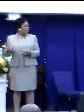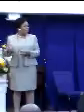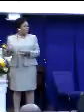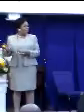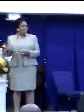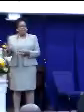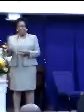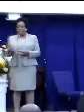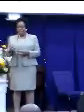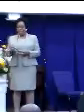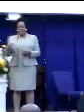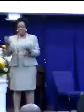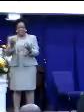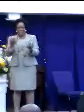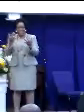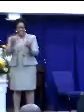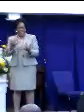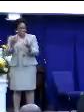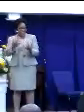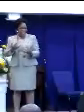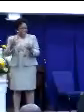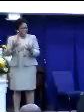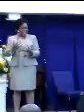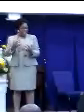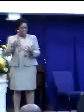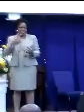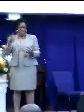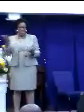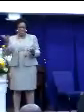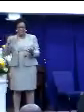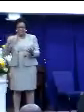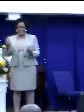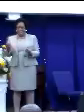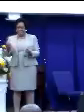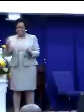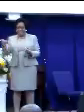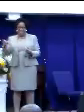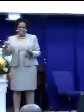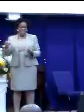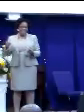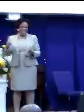Oh, can't be. Wait, let me tell you what happened. Y'all math wrong.